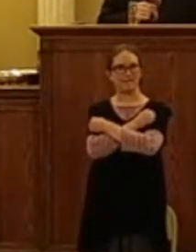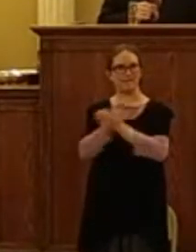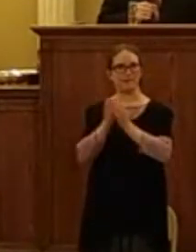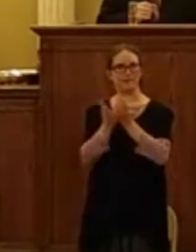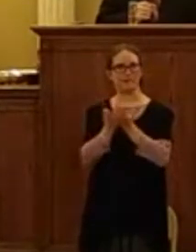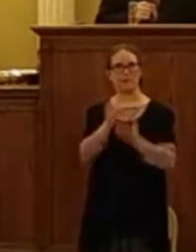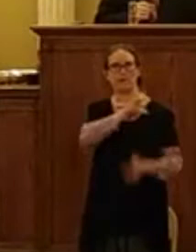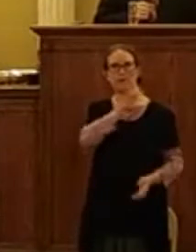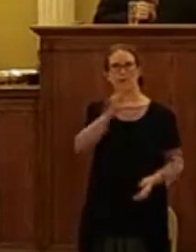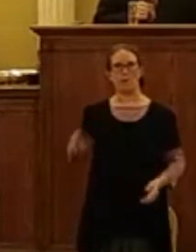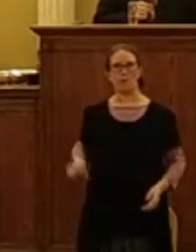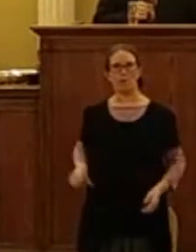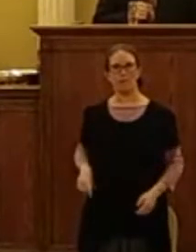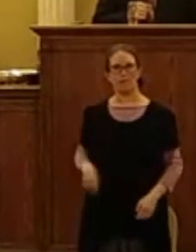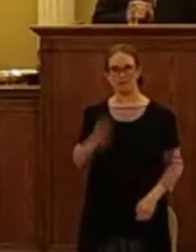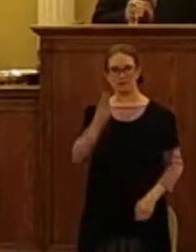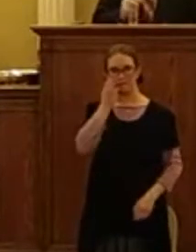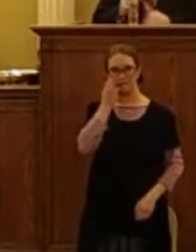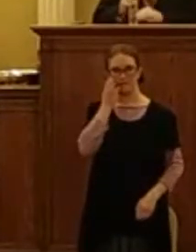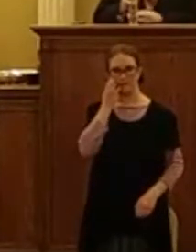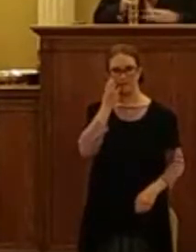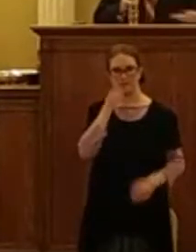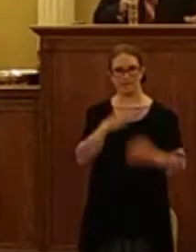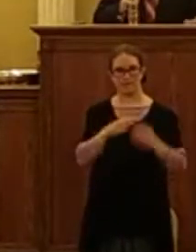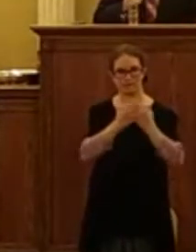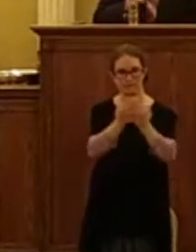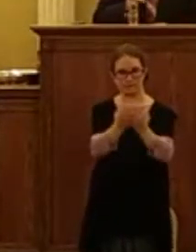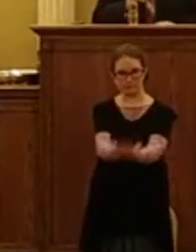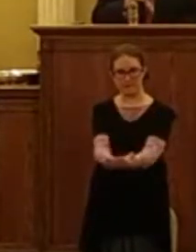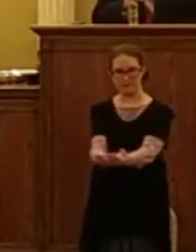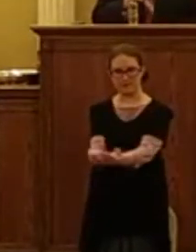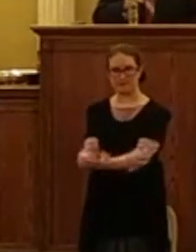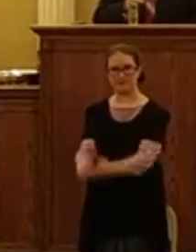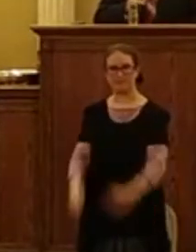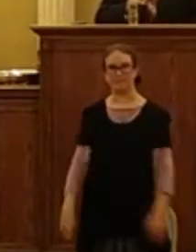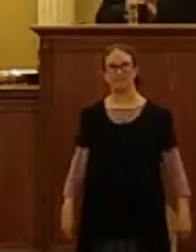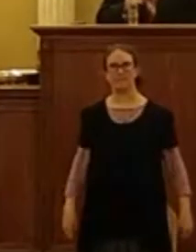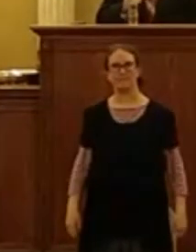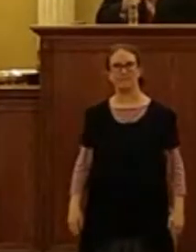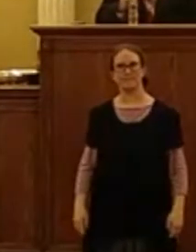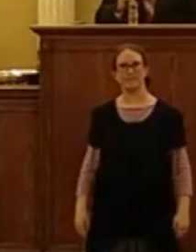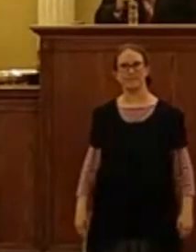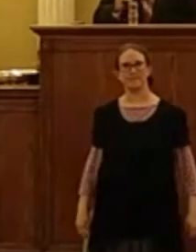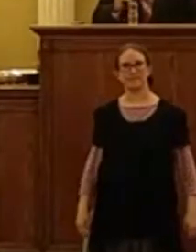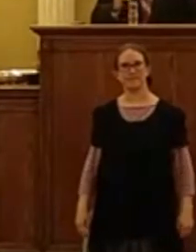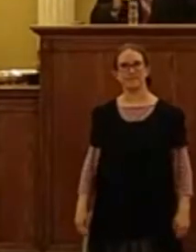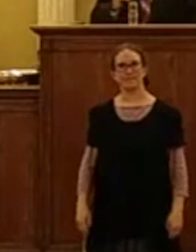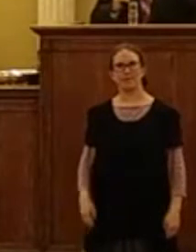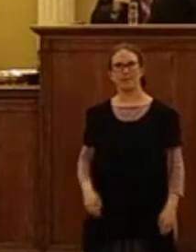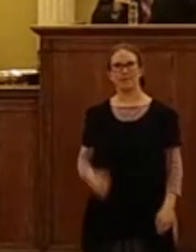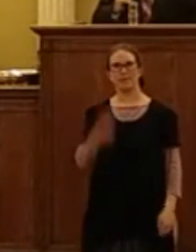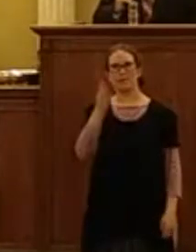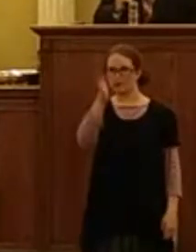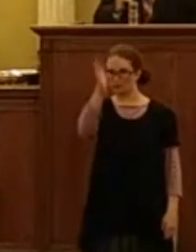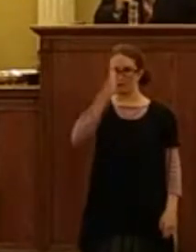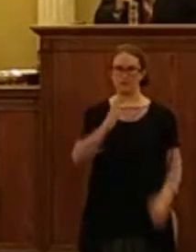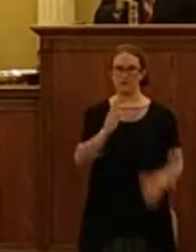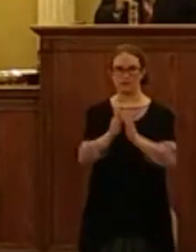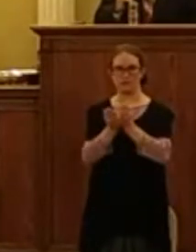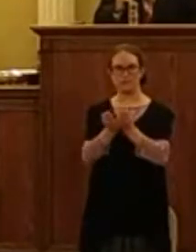word of the Lord and lay the scripture out there and look at God's